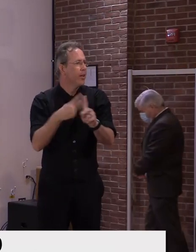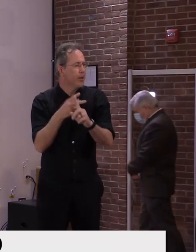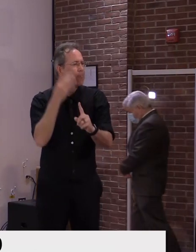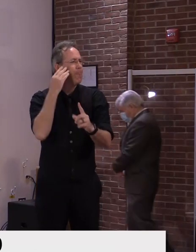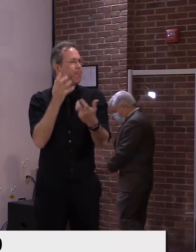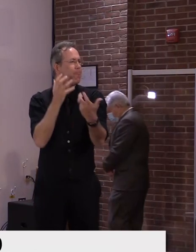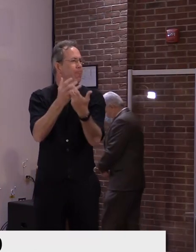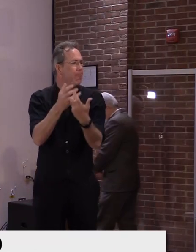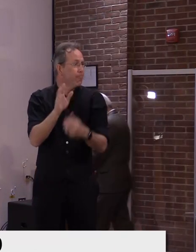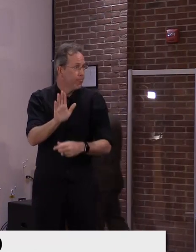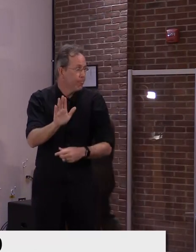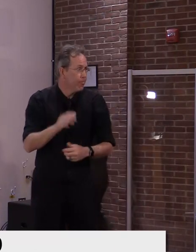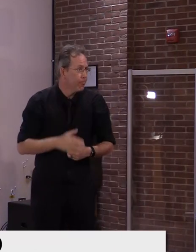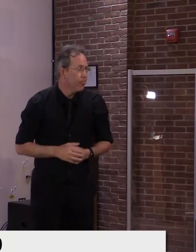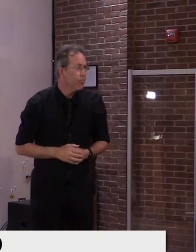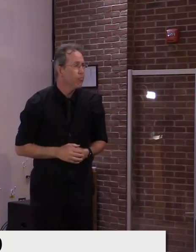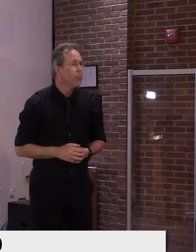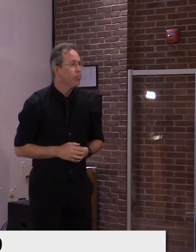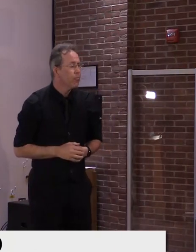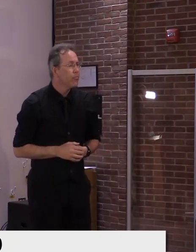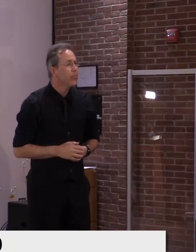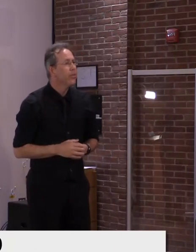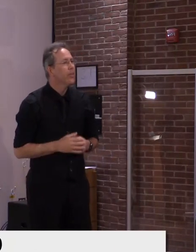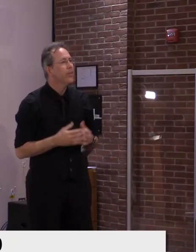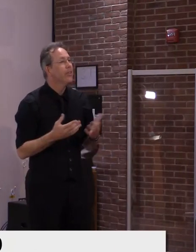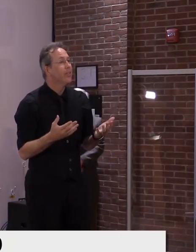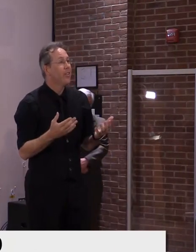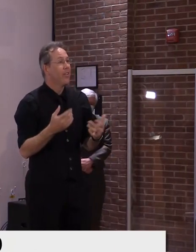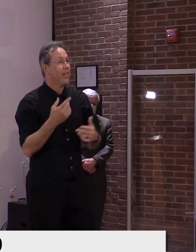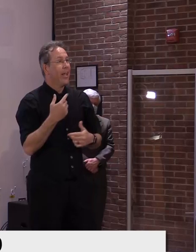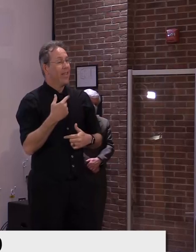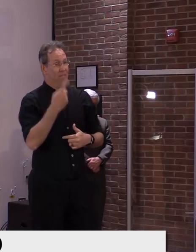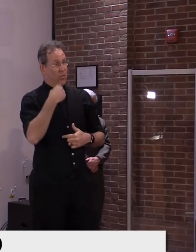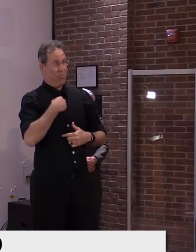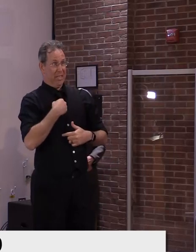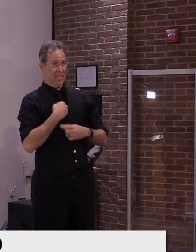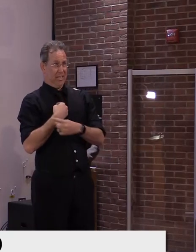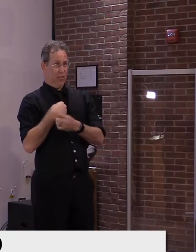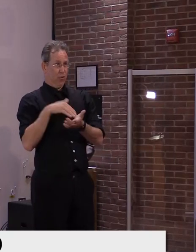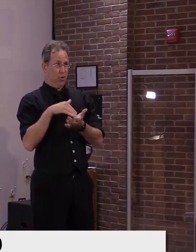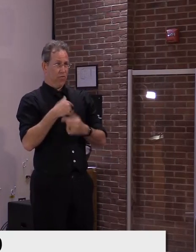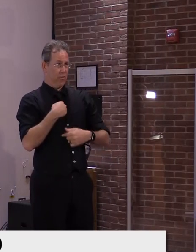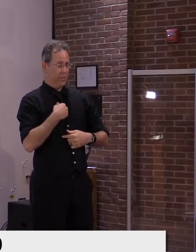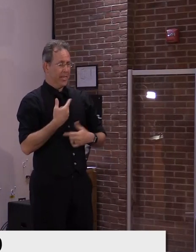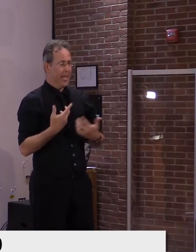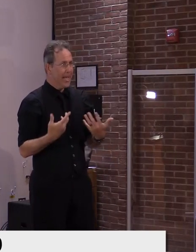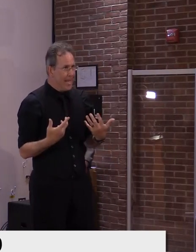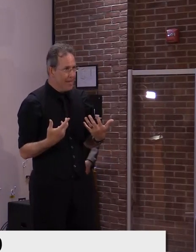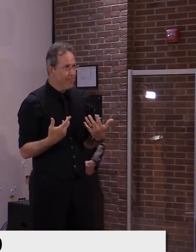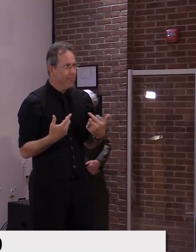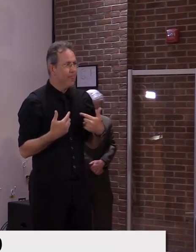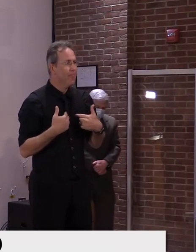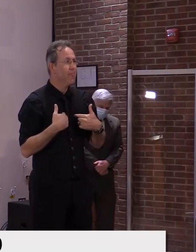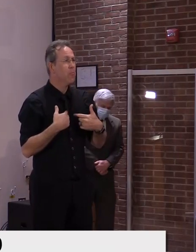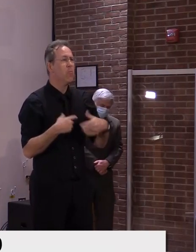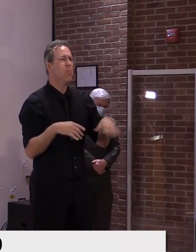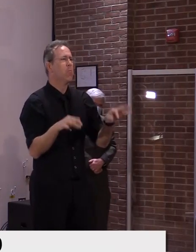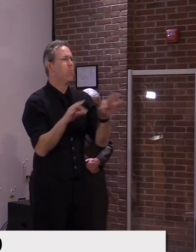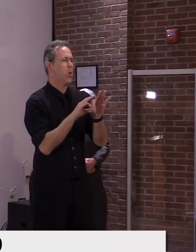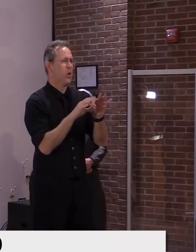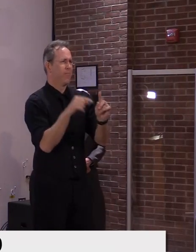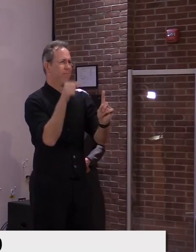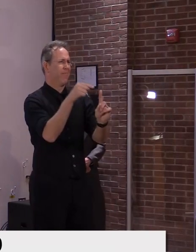only look at this information in one way, and that is that the faster we get the population vaccinated, the better, because there'll be